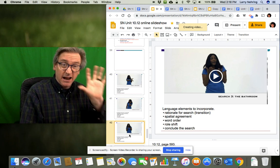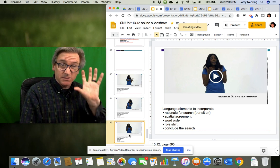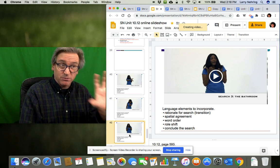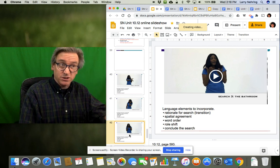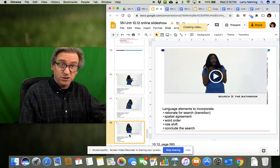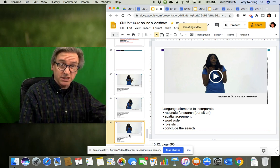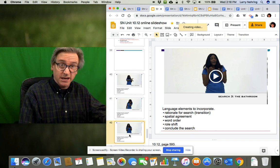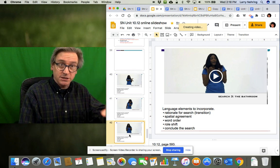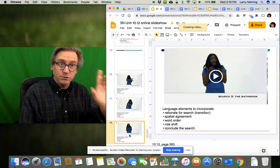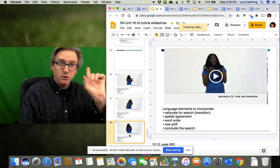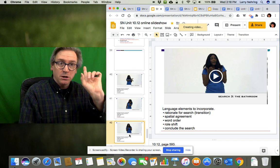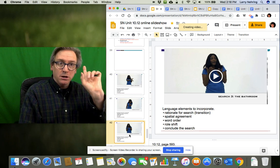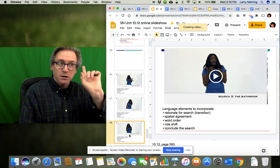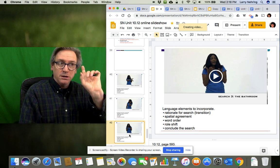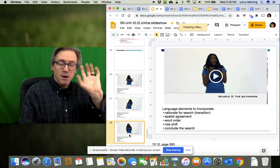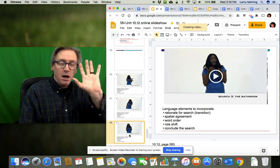that helps the person you're signing to,